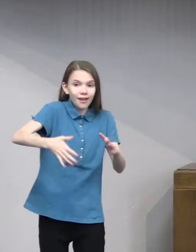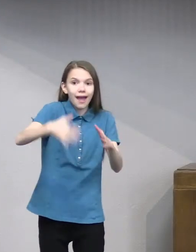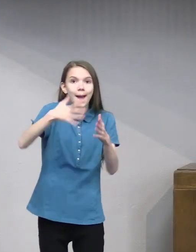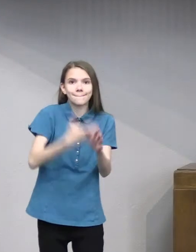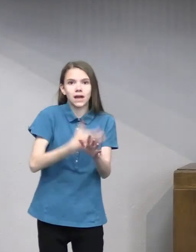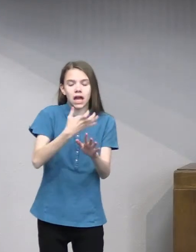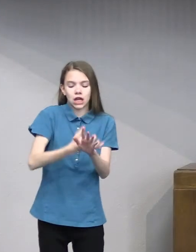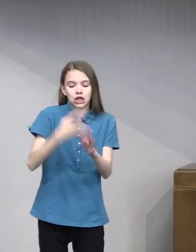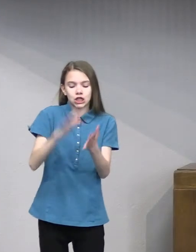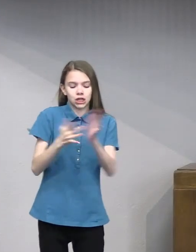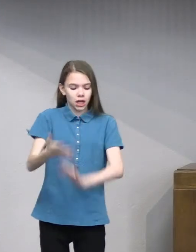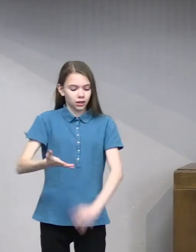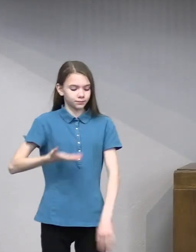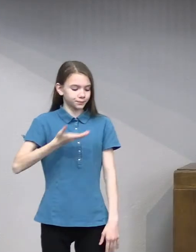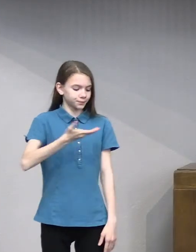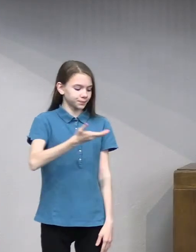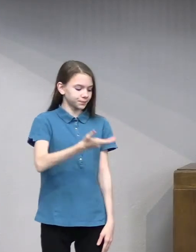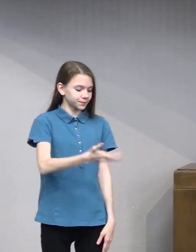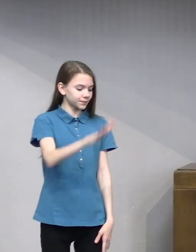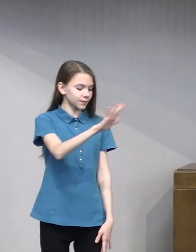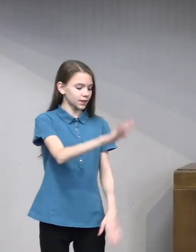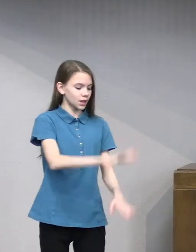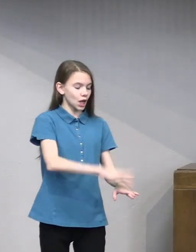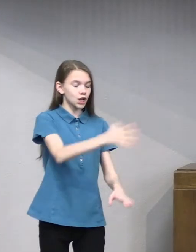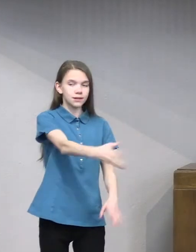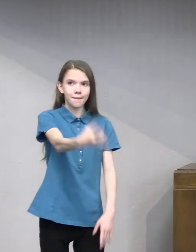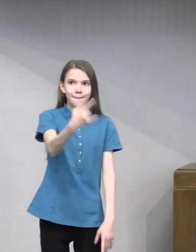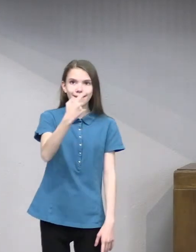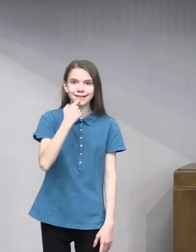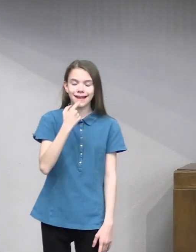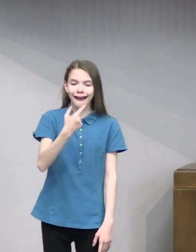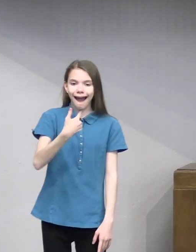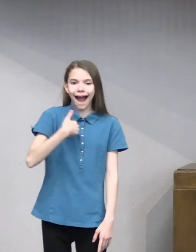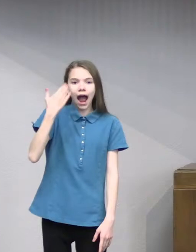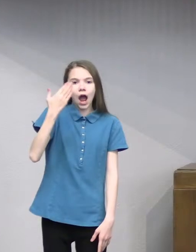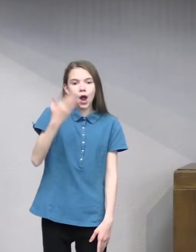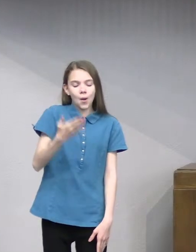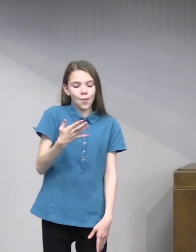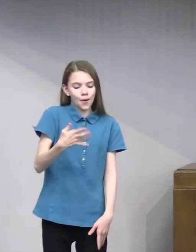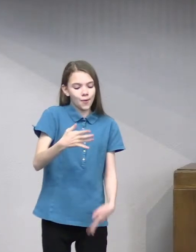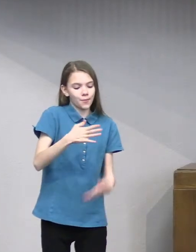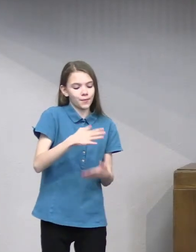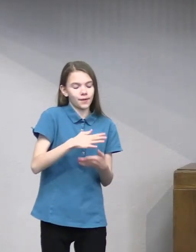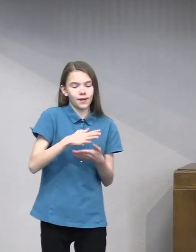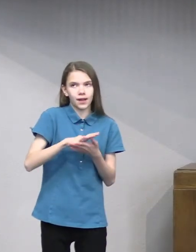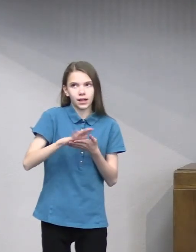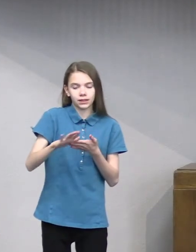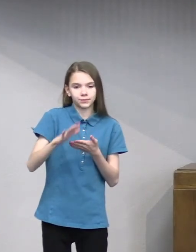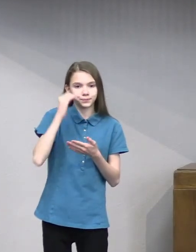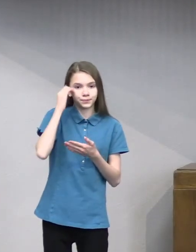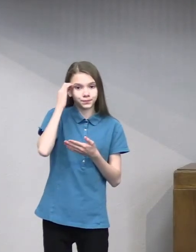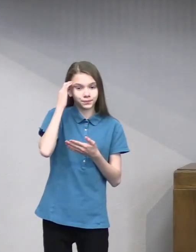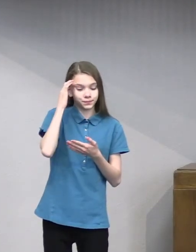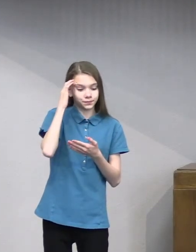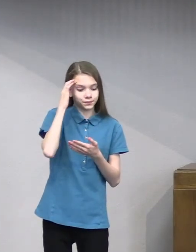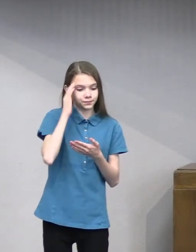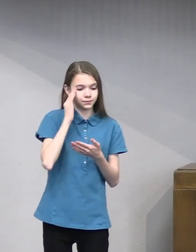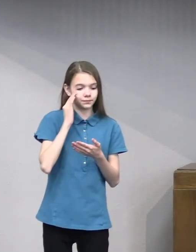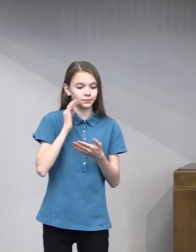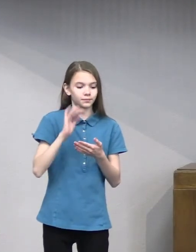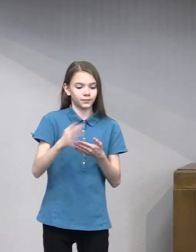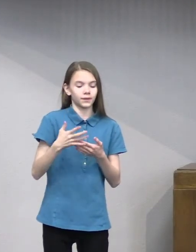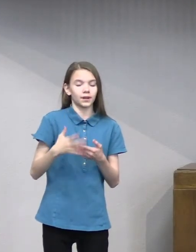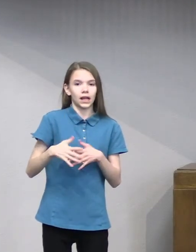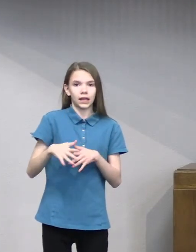Jesus stretched out his hand and touched him, saying, 'I will be clean.' And immediately the leprosy left